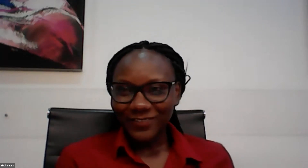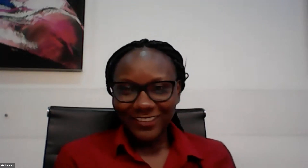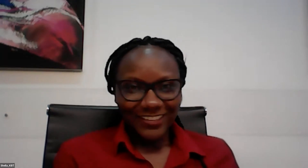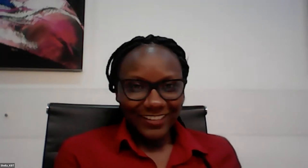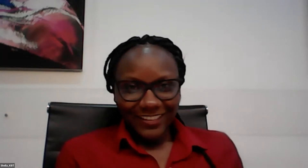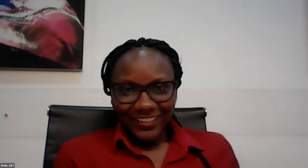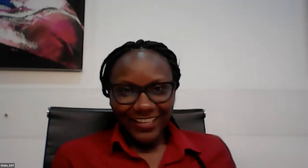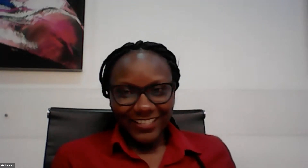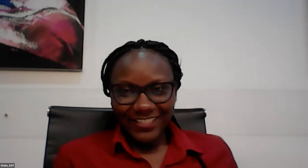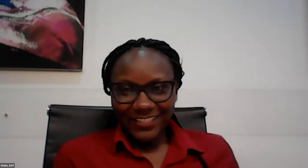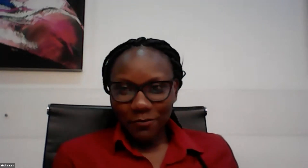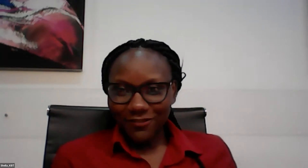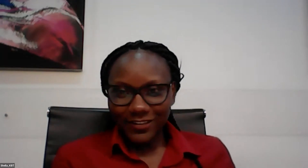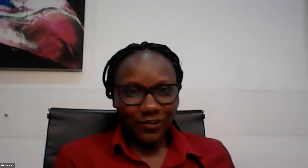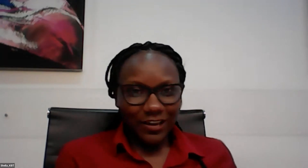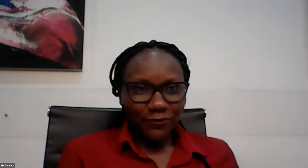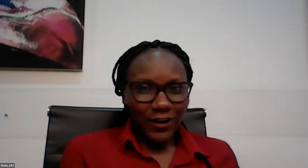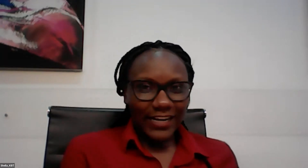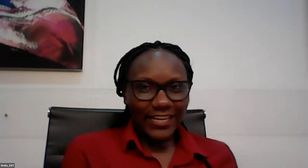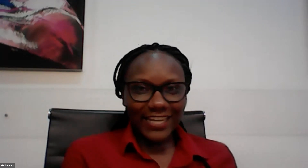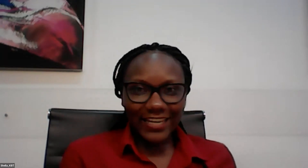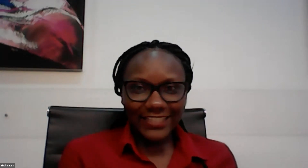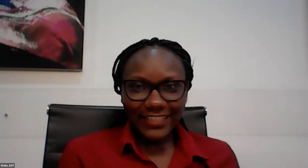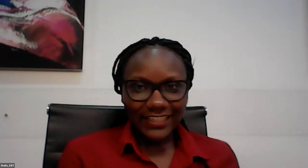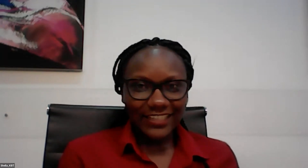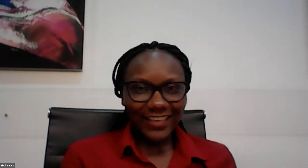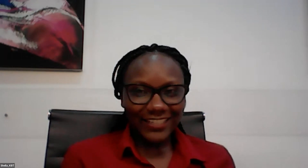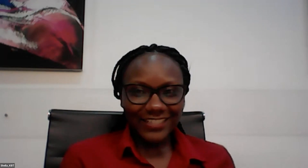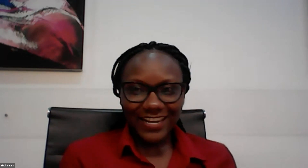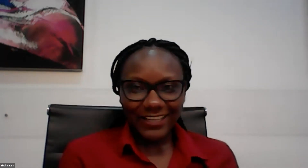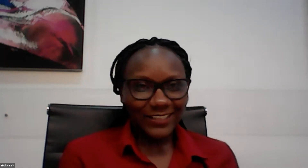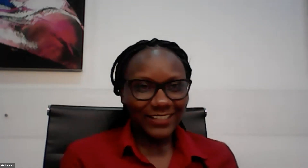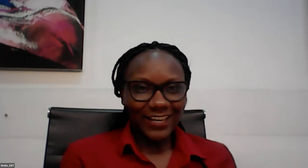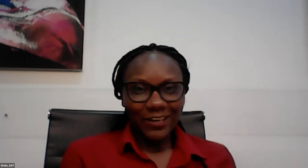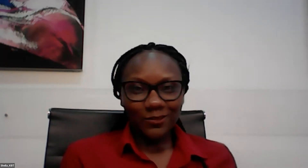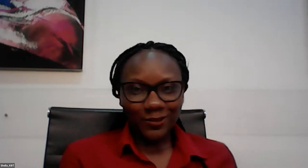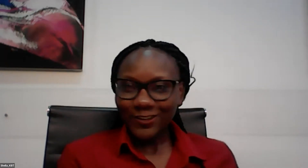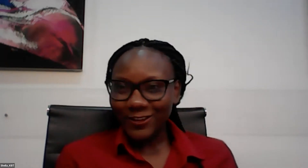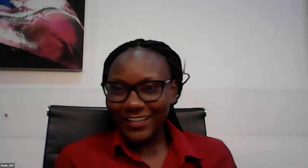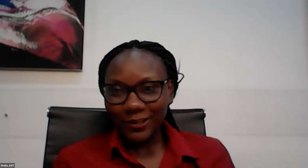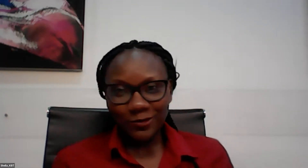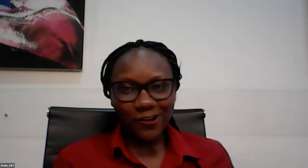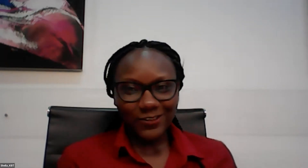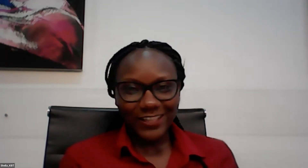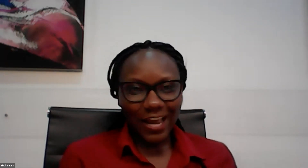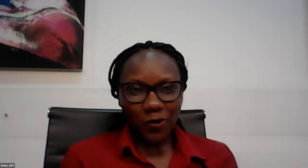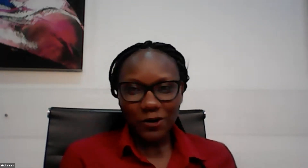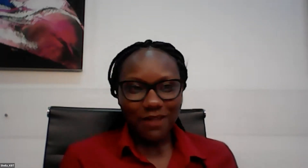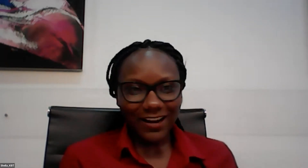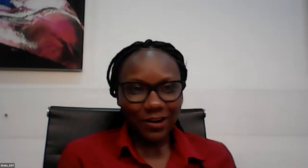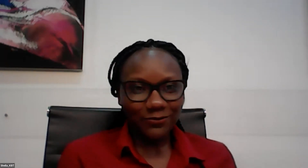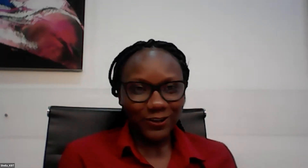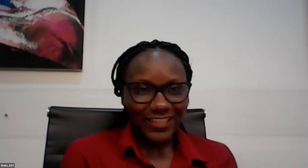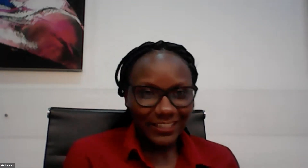photo. Yes, I see some of us are looking for great lighting. That is nice. You also need a